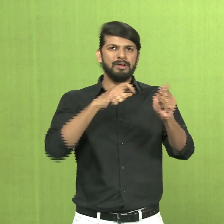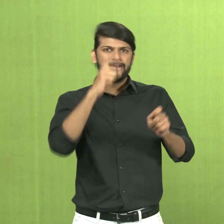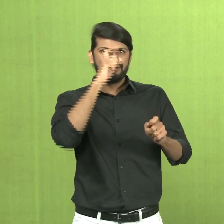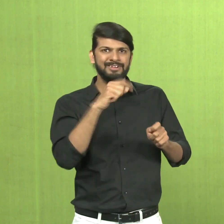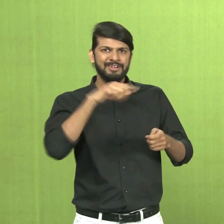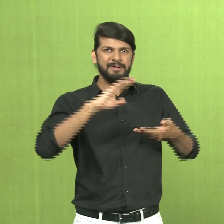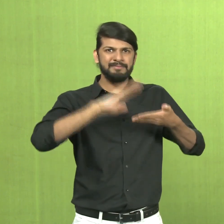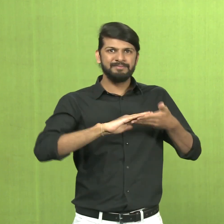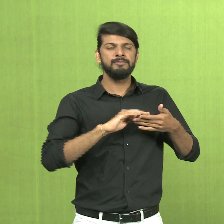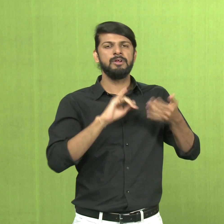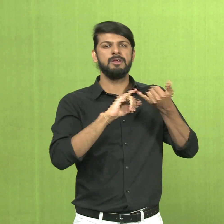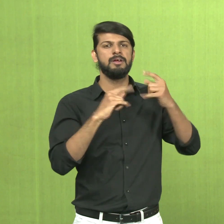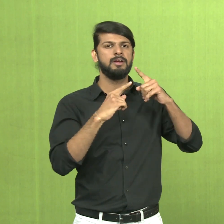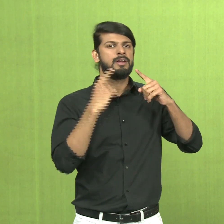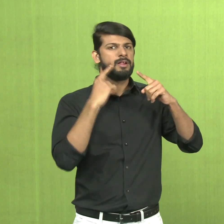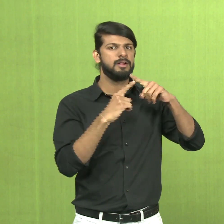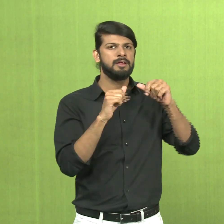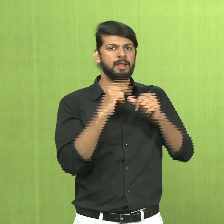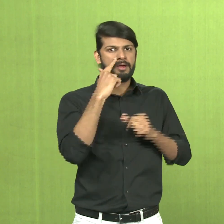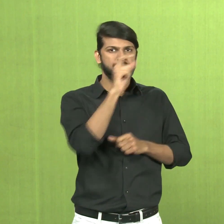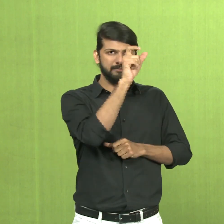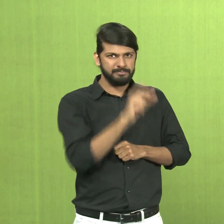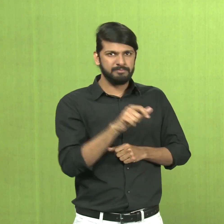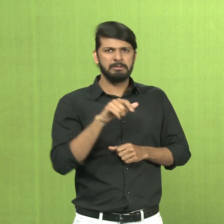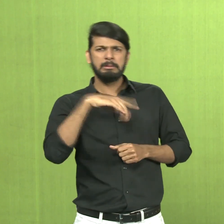This painting is titled Sita Swayamvar.